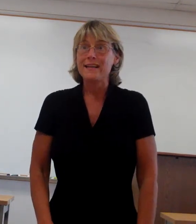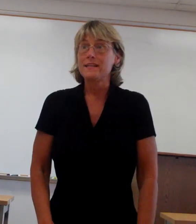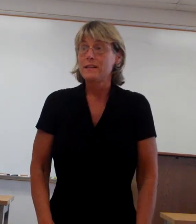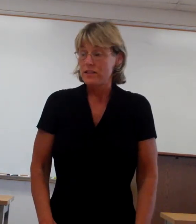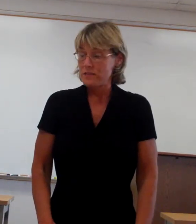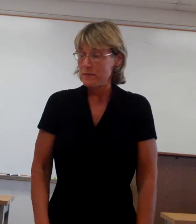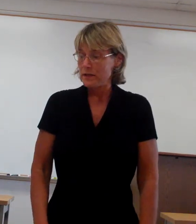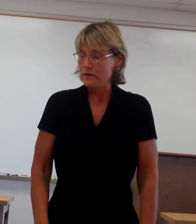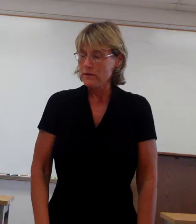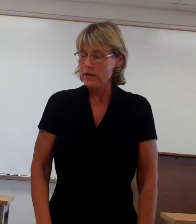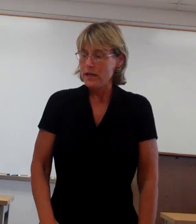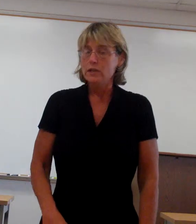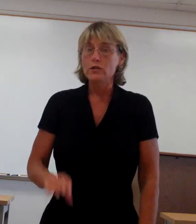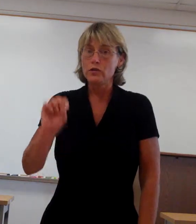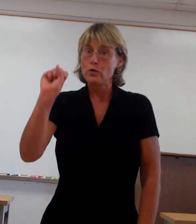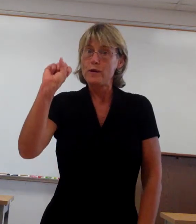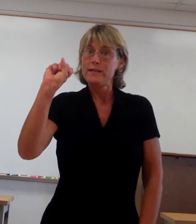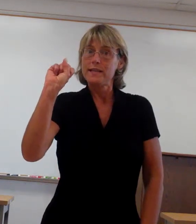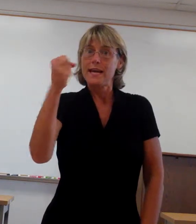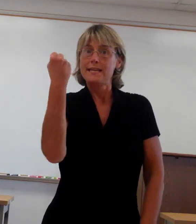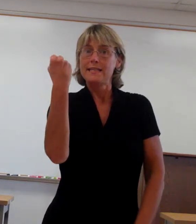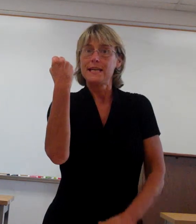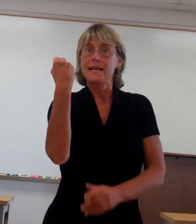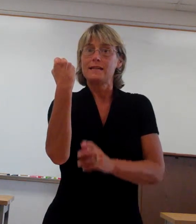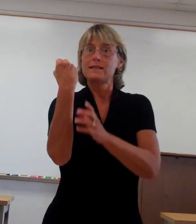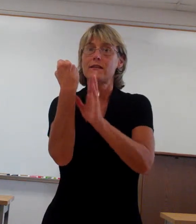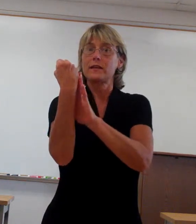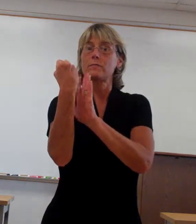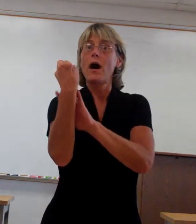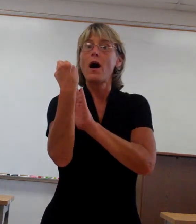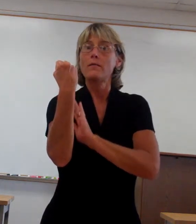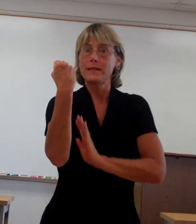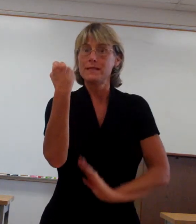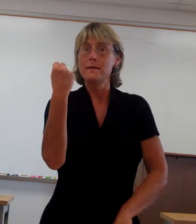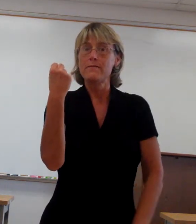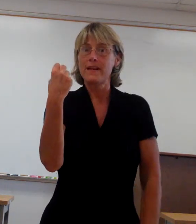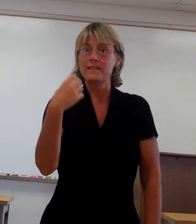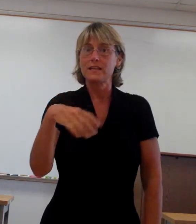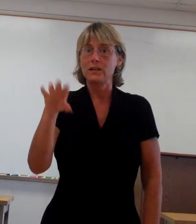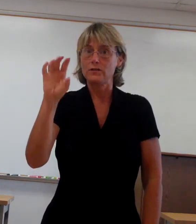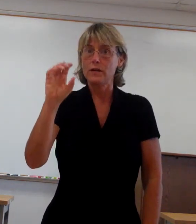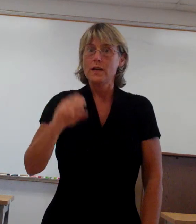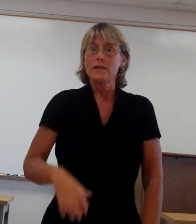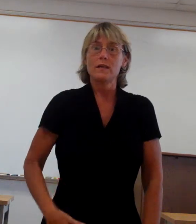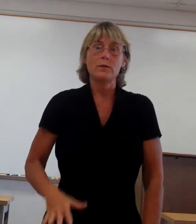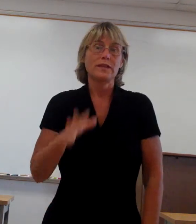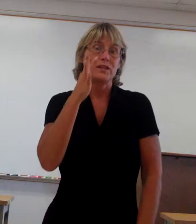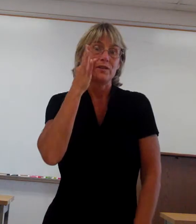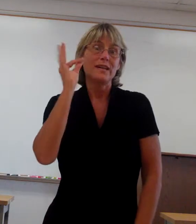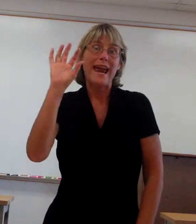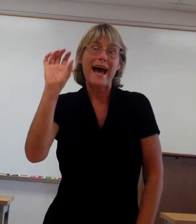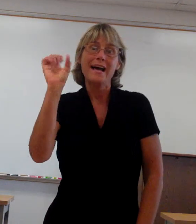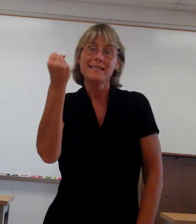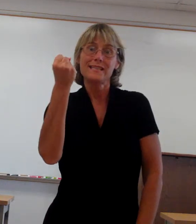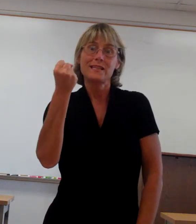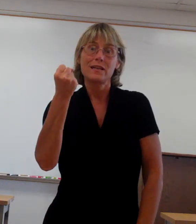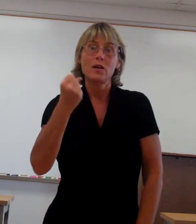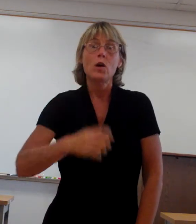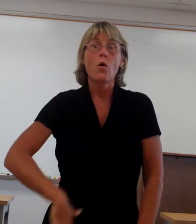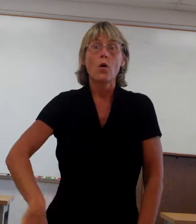dad's spoon, you twist the S in so that your palm ends up facing you. So we do cats or